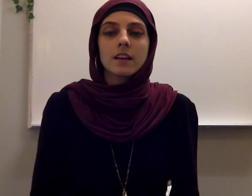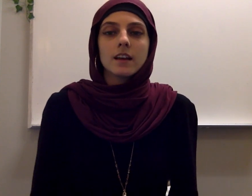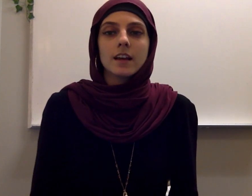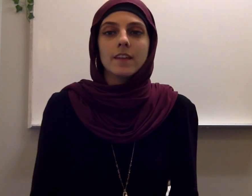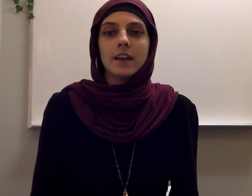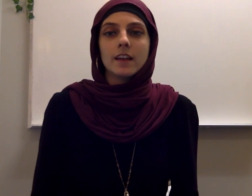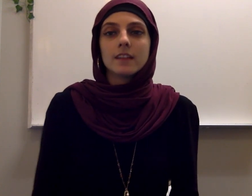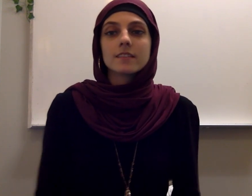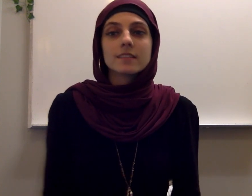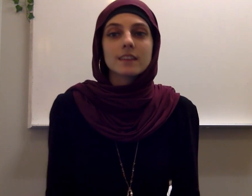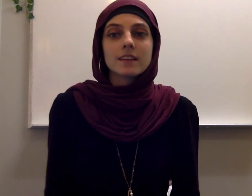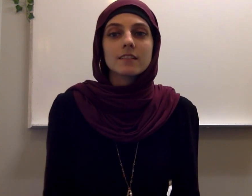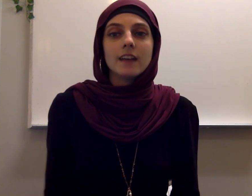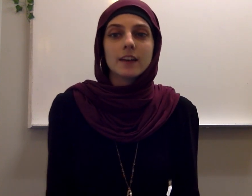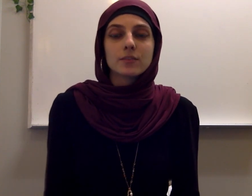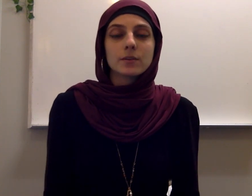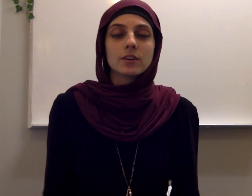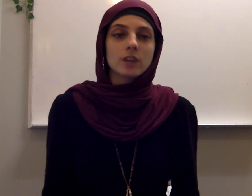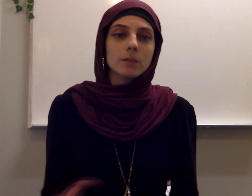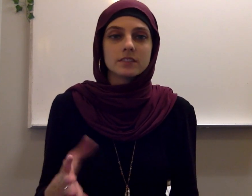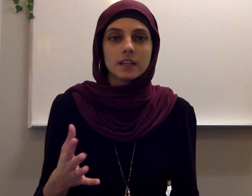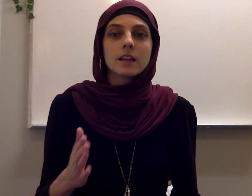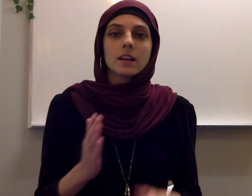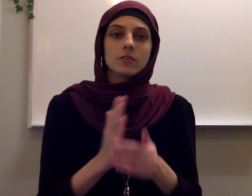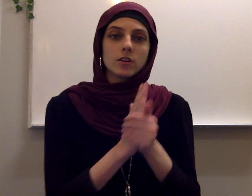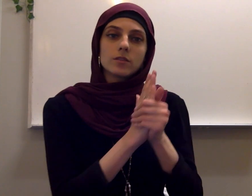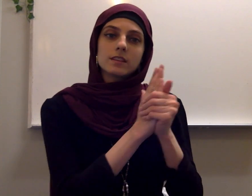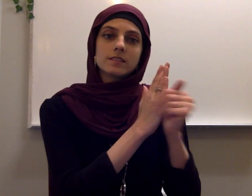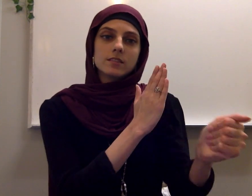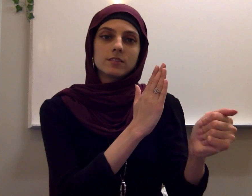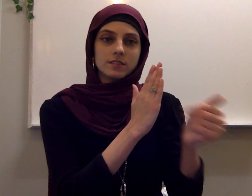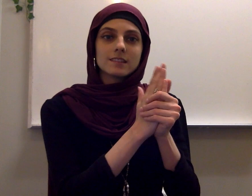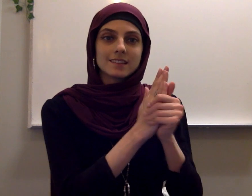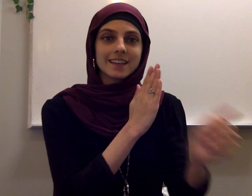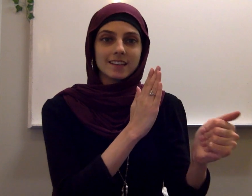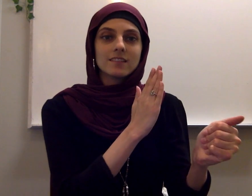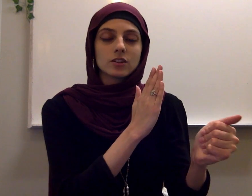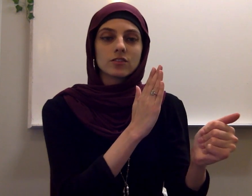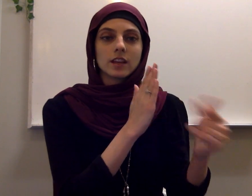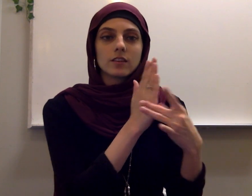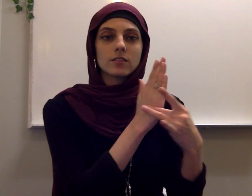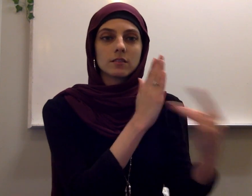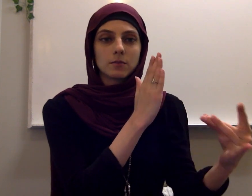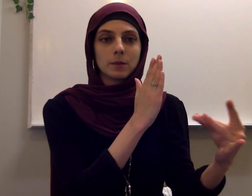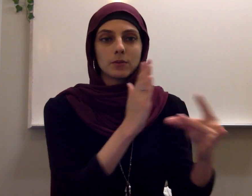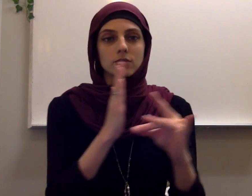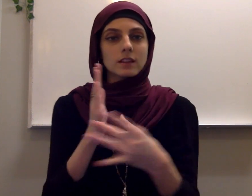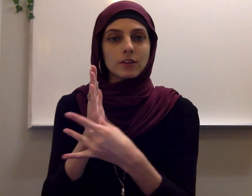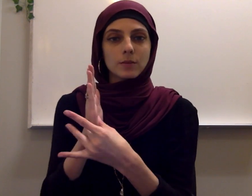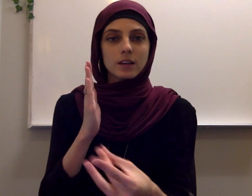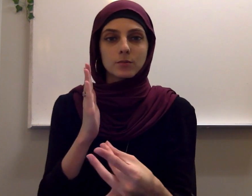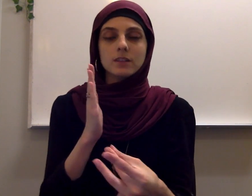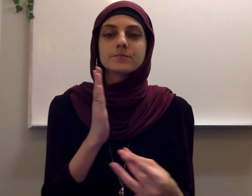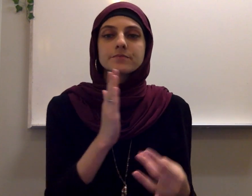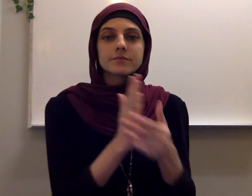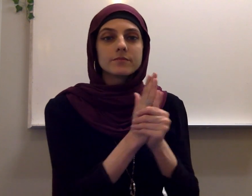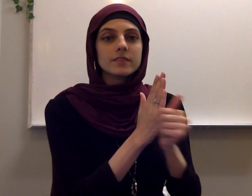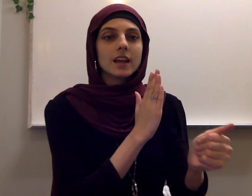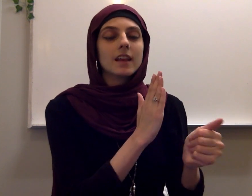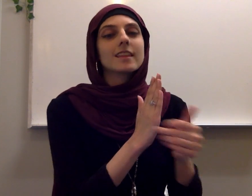And then skill, expert, or competent. So this is skill or skills. Sometimes people do it this way as well. And then